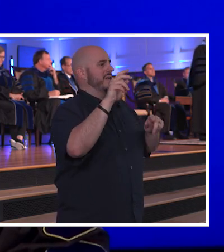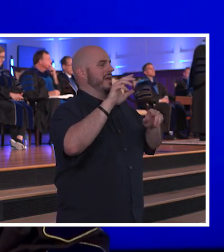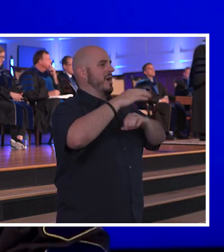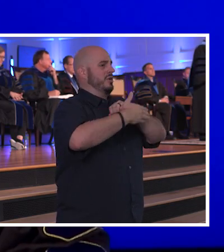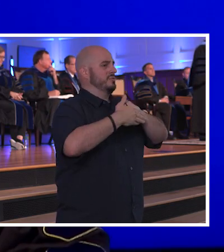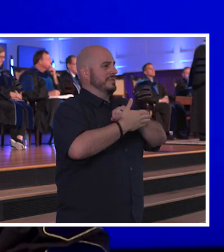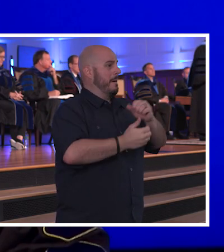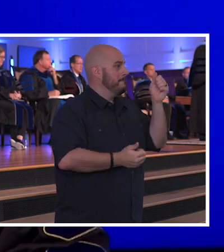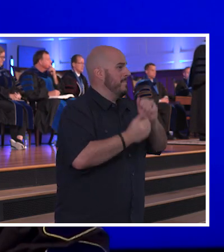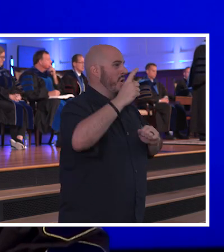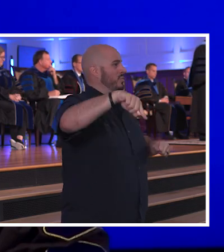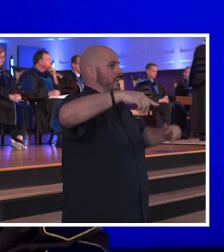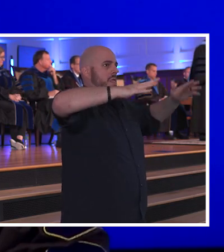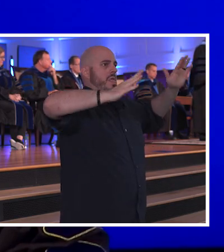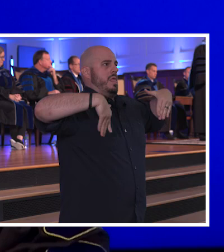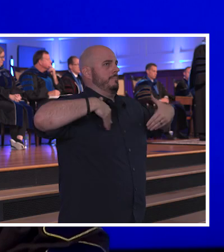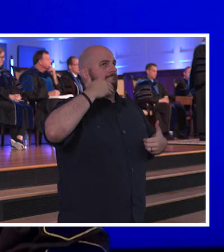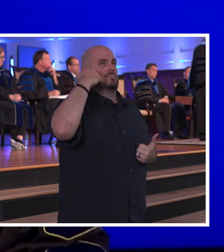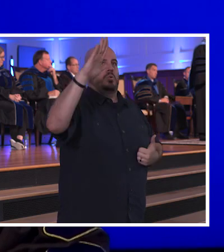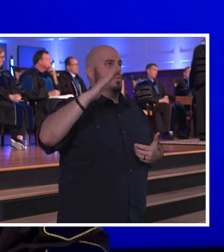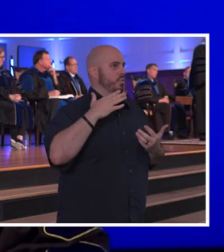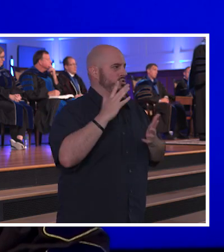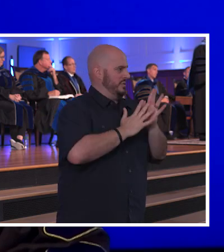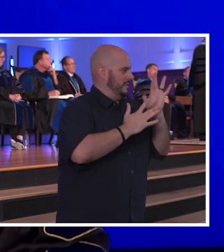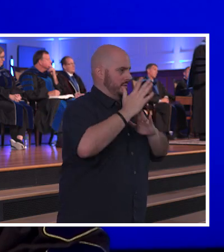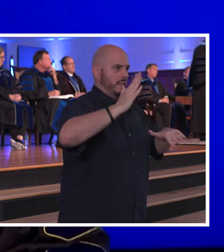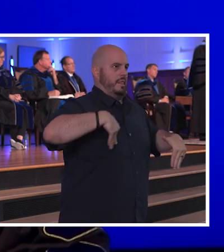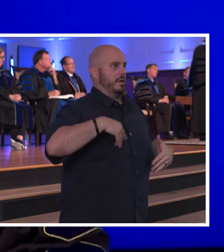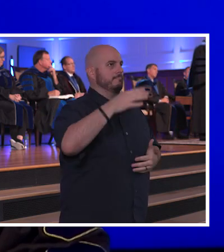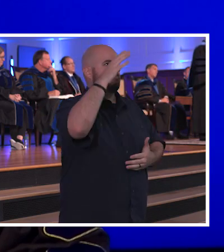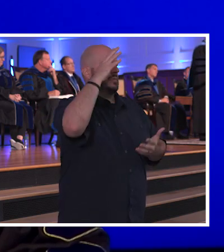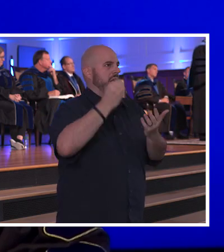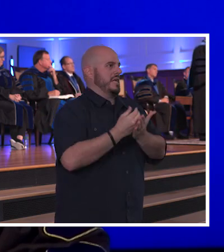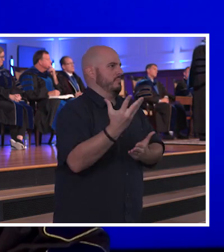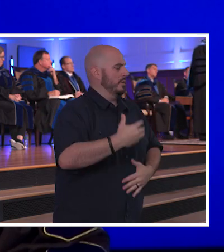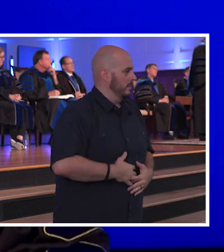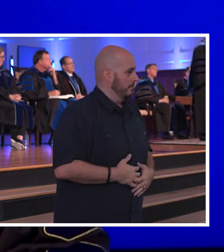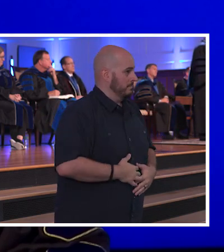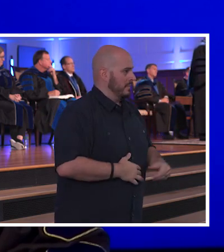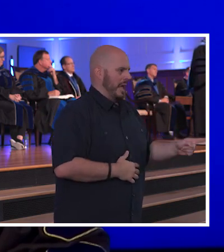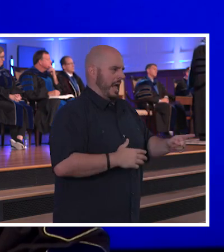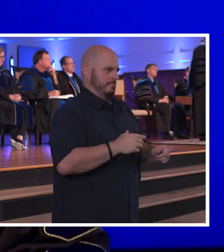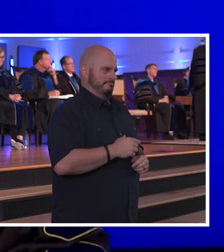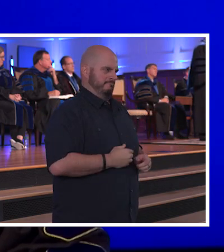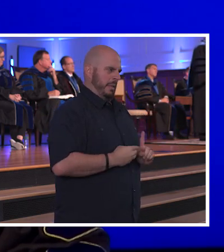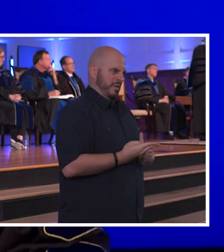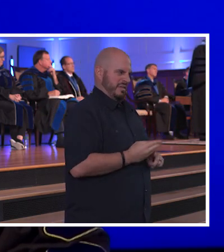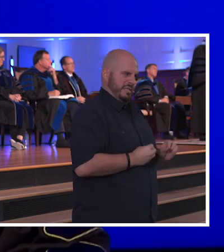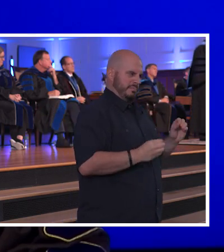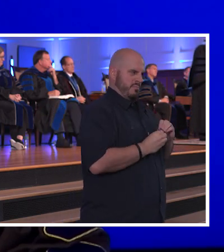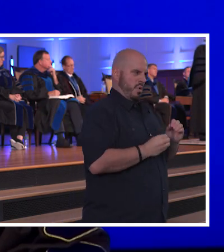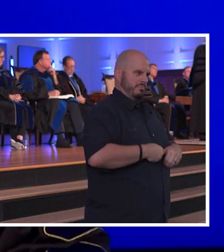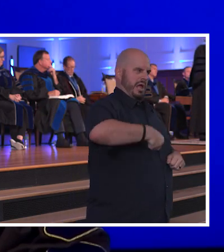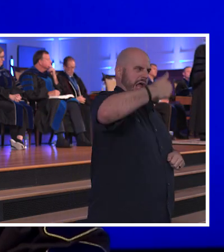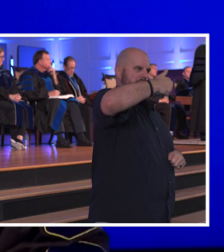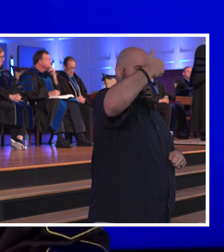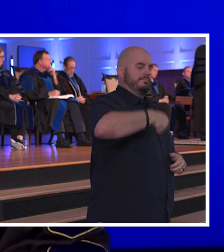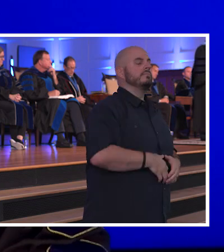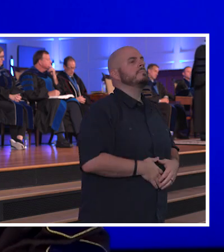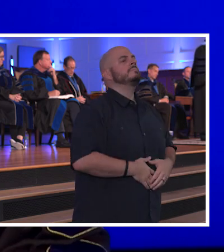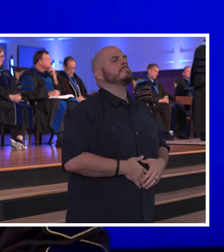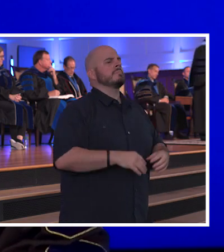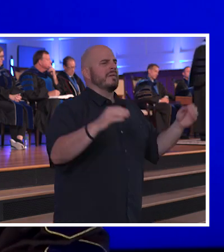unreached. Again, I'm convinced the number is much higher. They have little or no access to the gospel